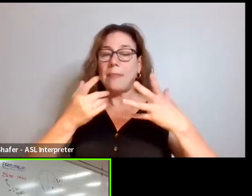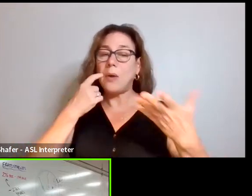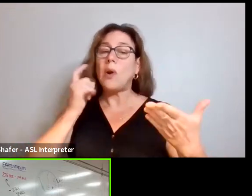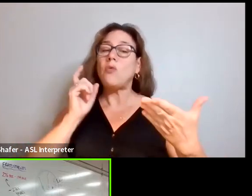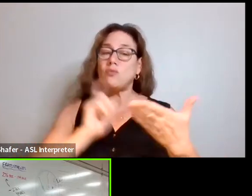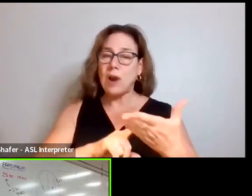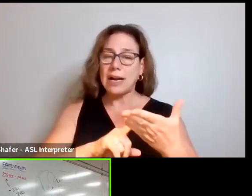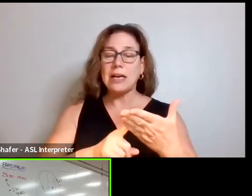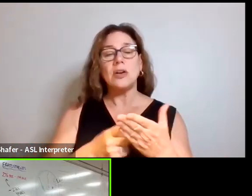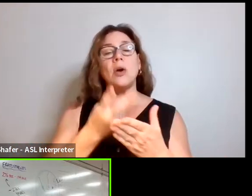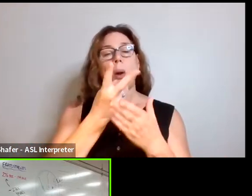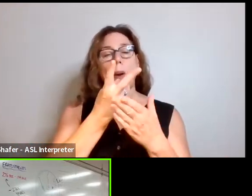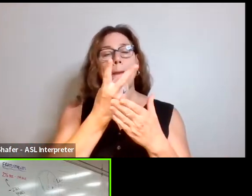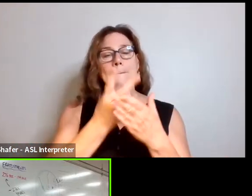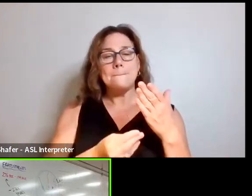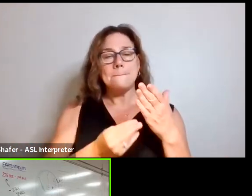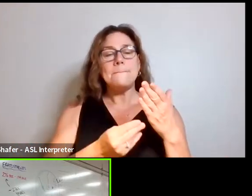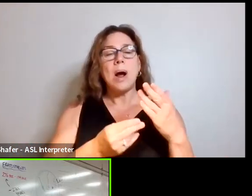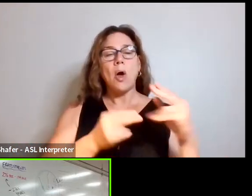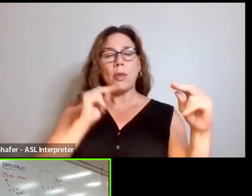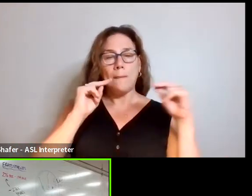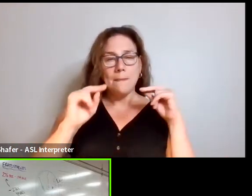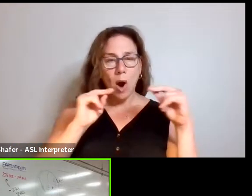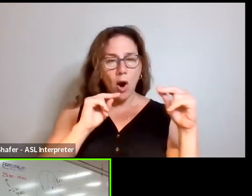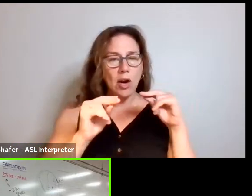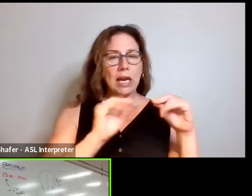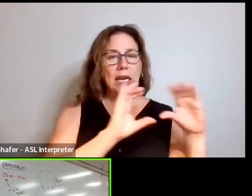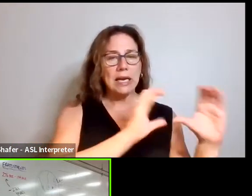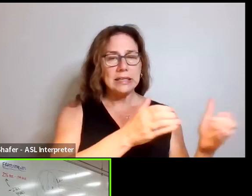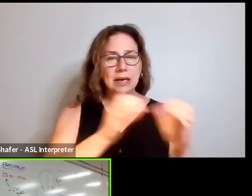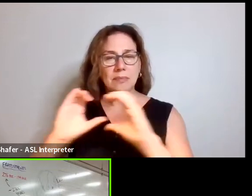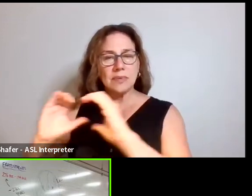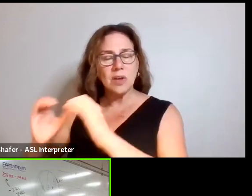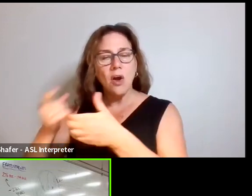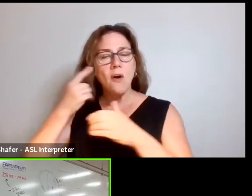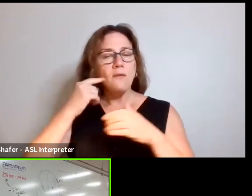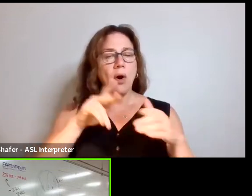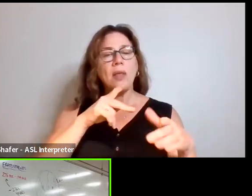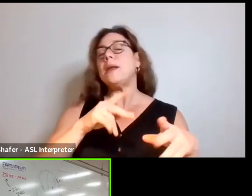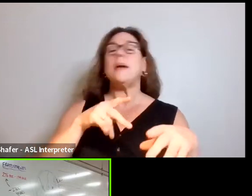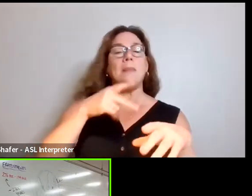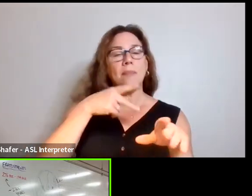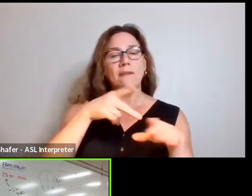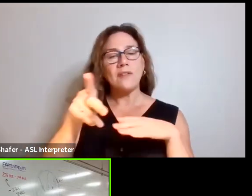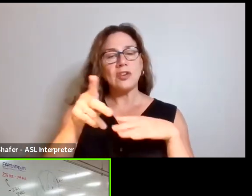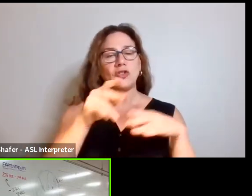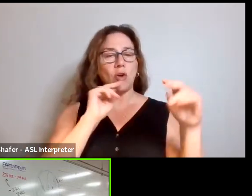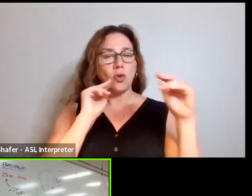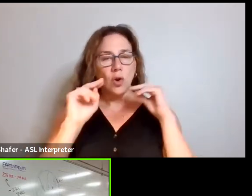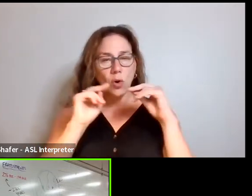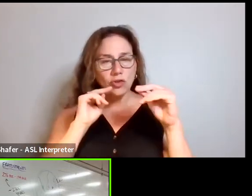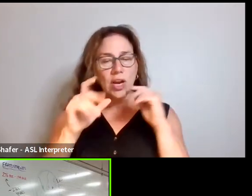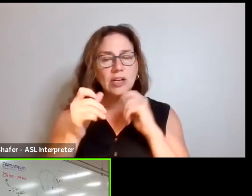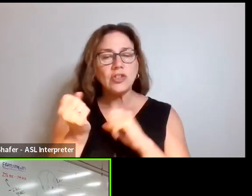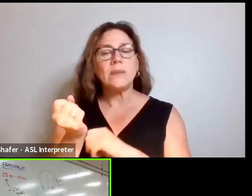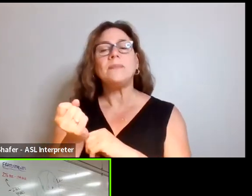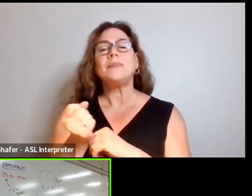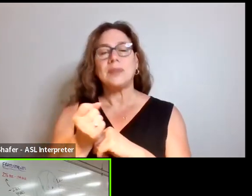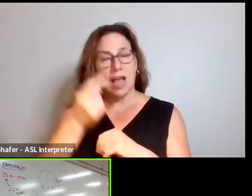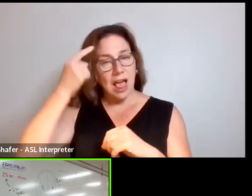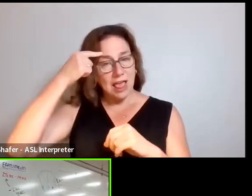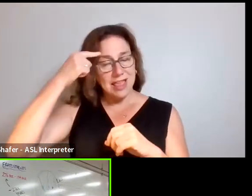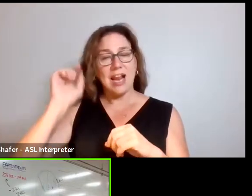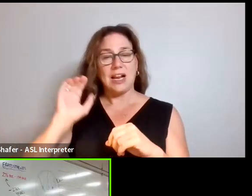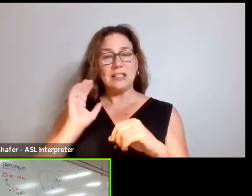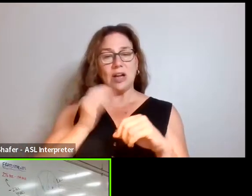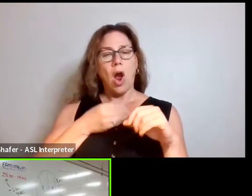both bargaining teams for the professional nature of negotiation, and I believe that this agreement is a good